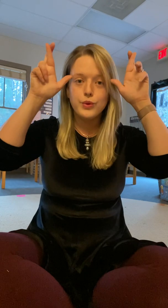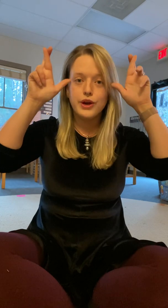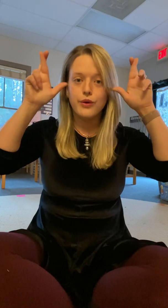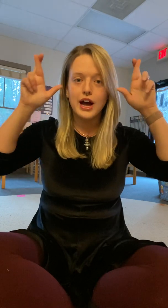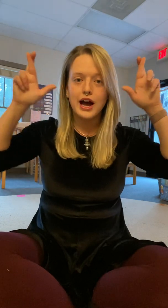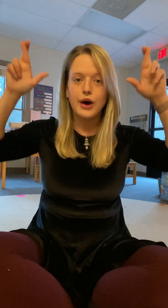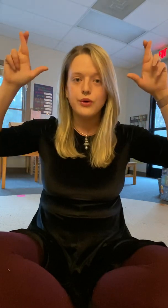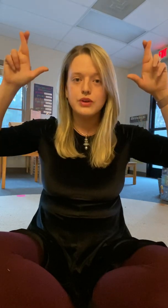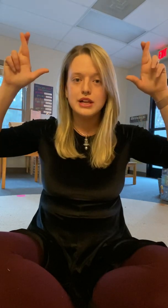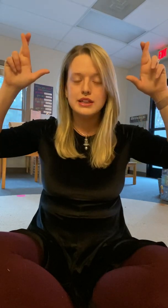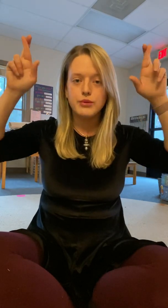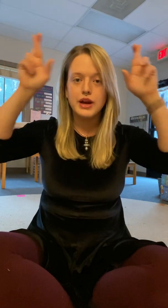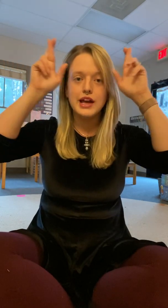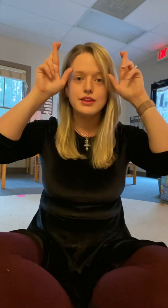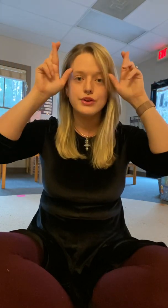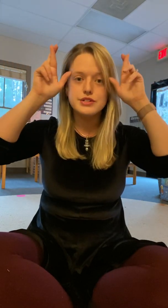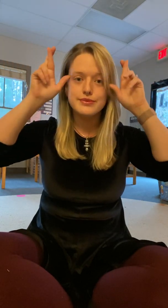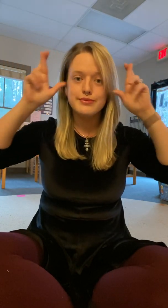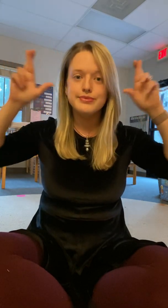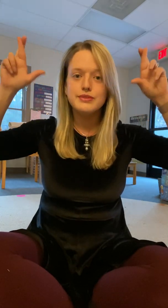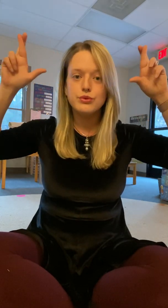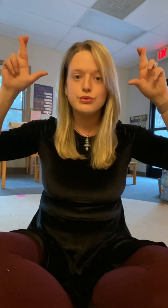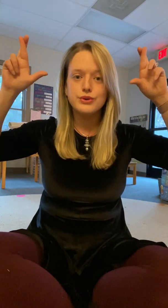go out like we're antlers. Rudolph.